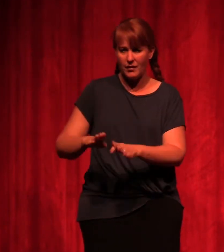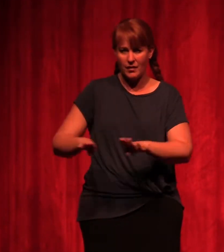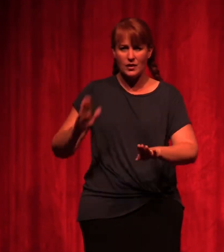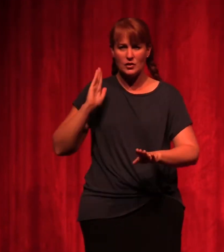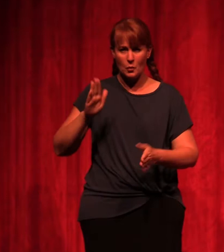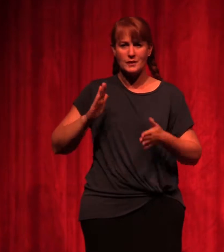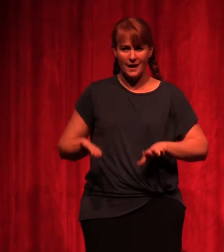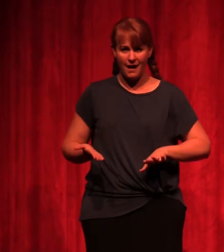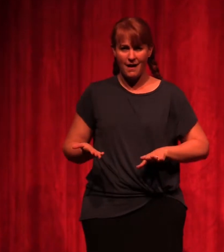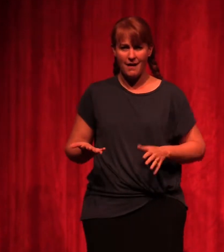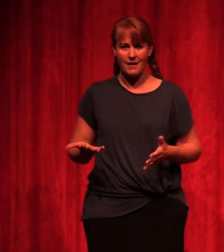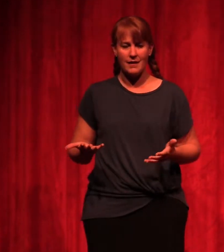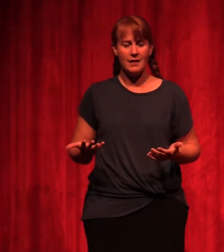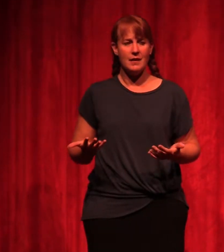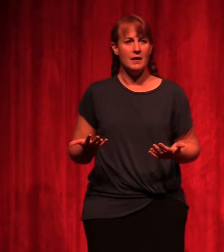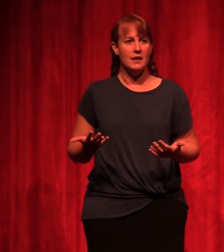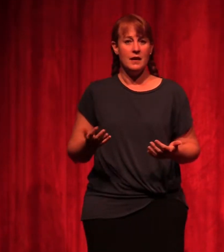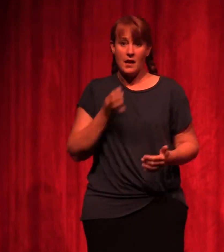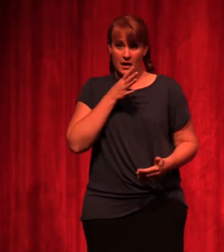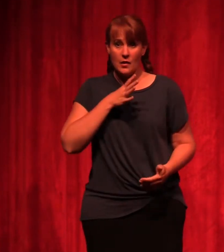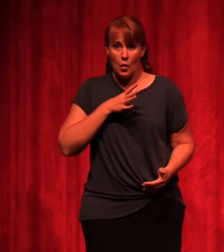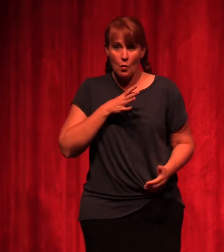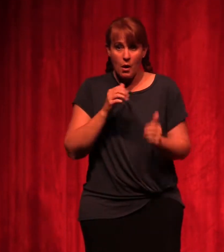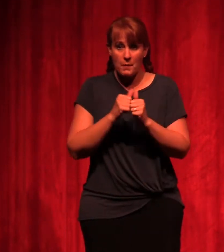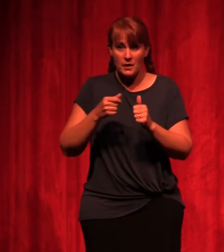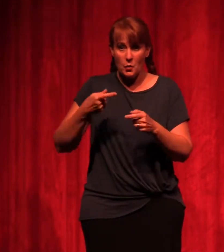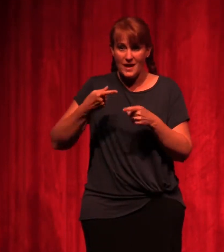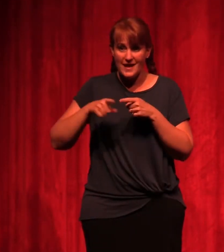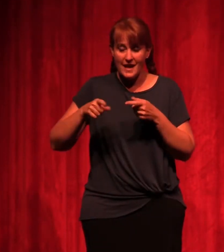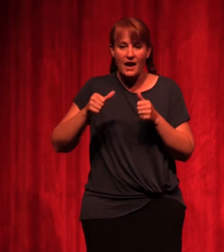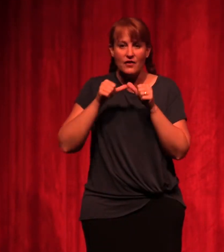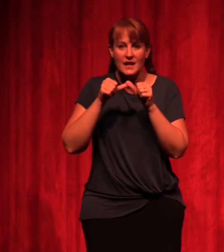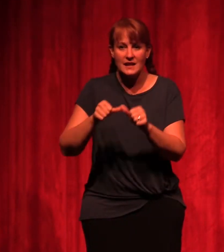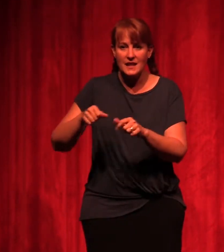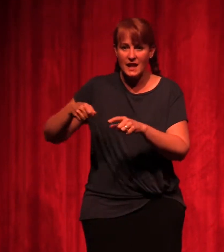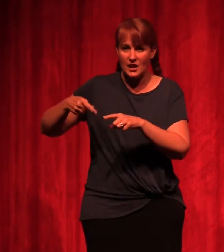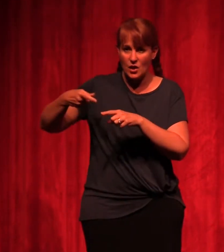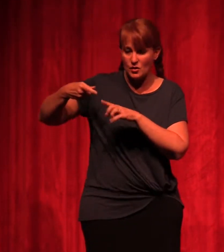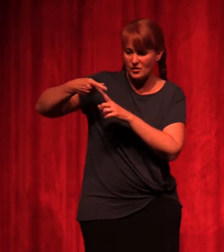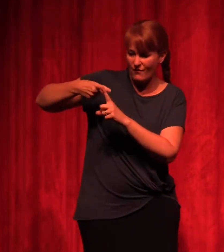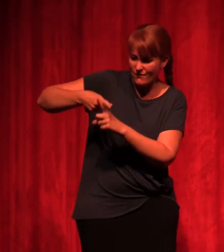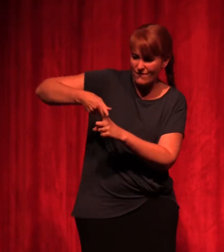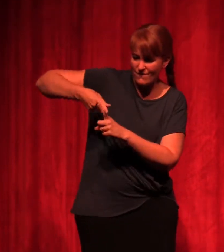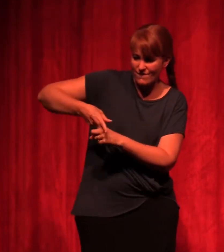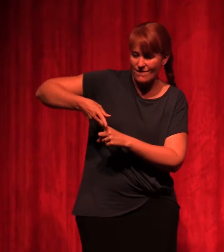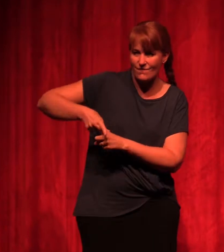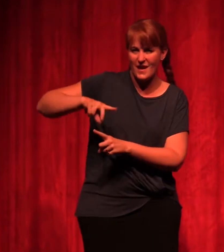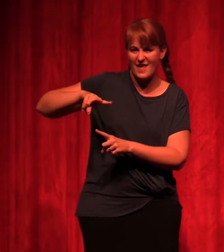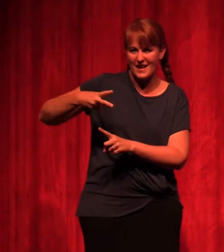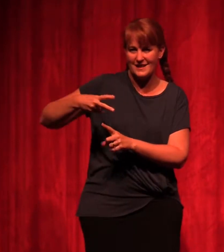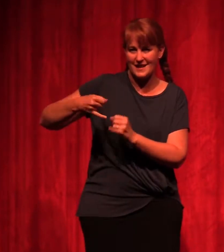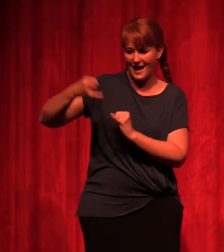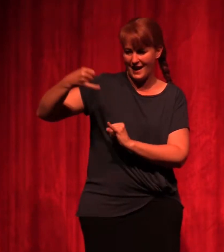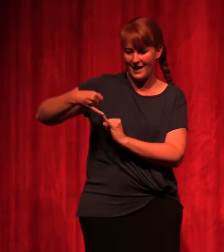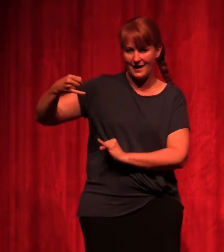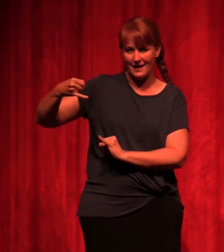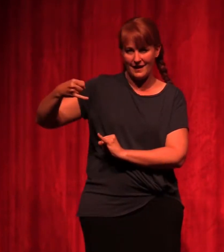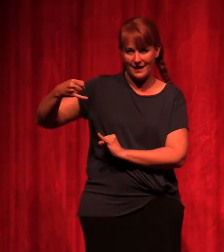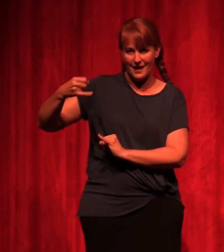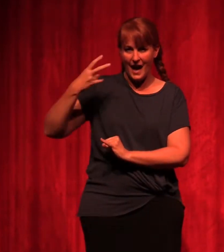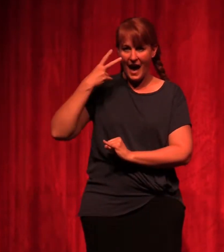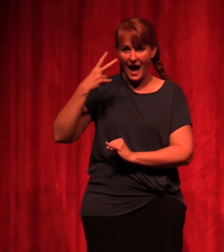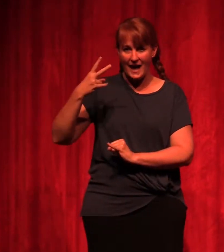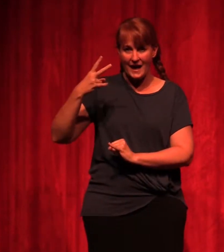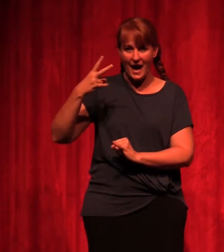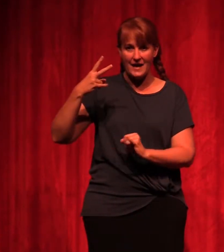concrete." And the woman with the knife just cuts through that second set of lines, and I see